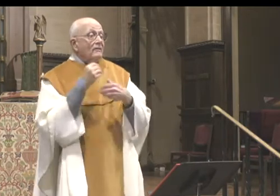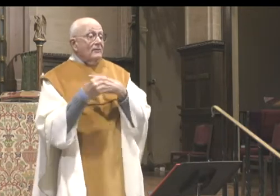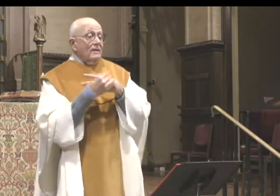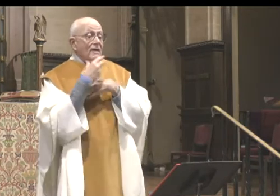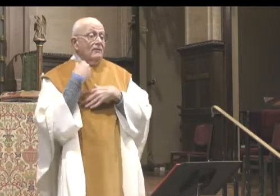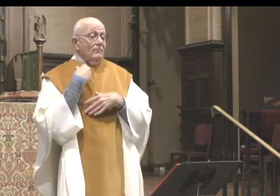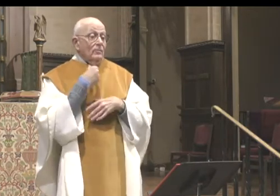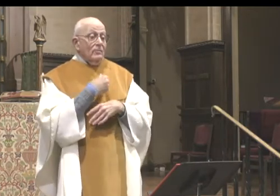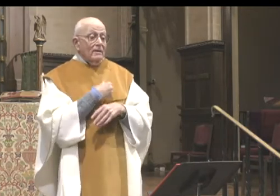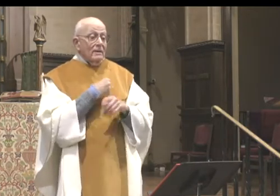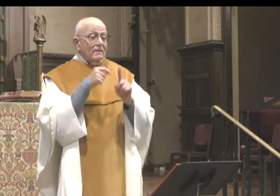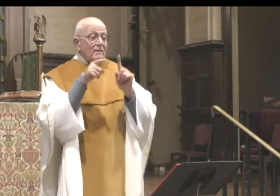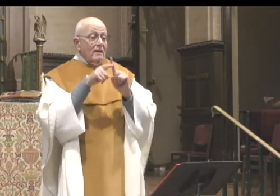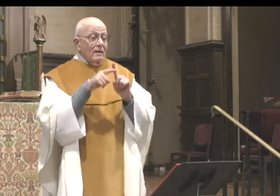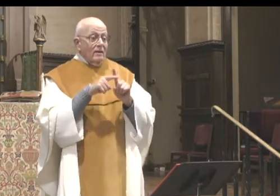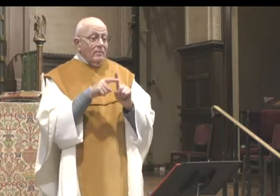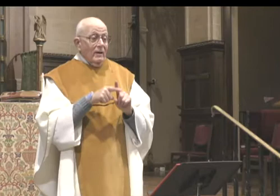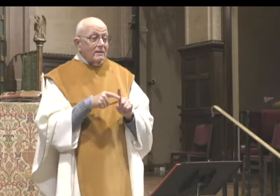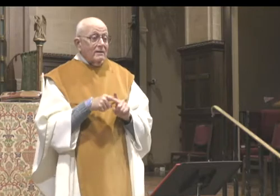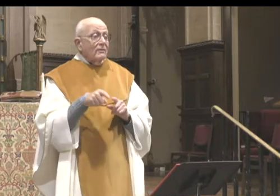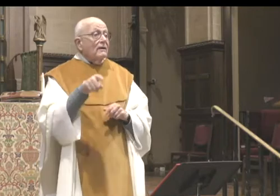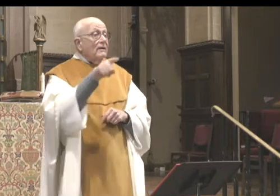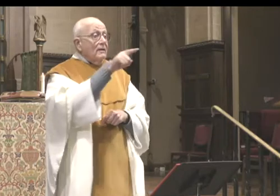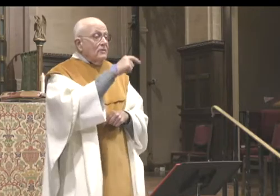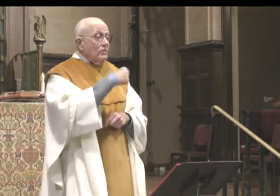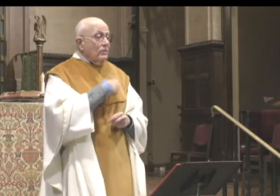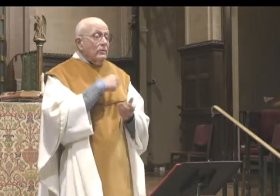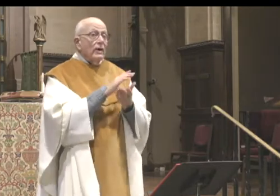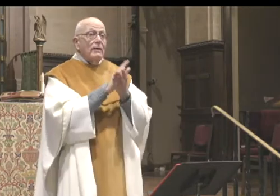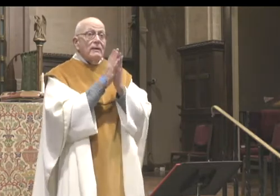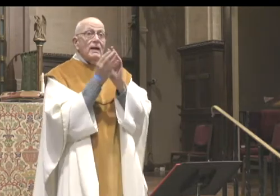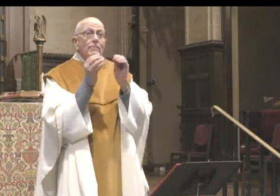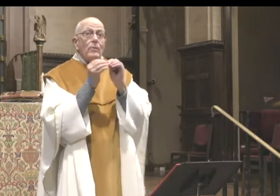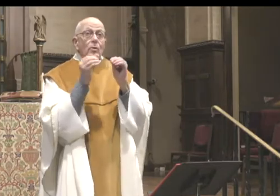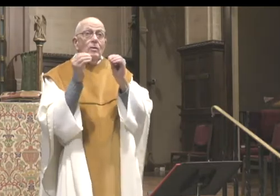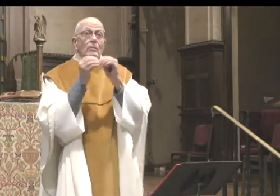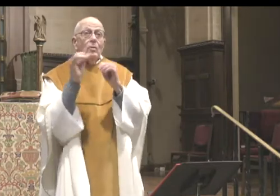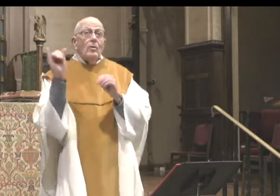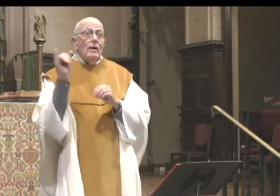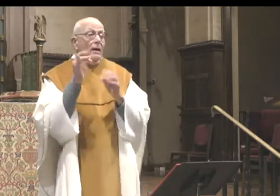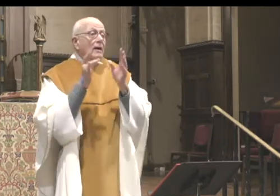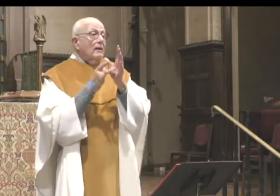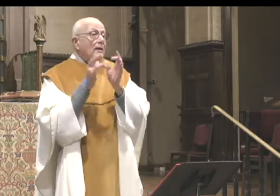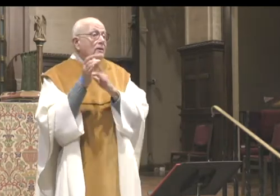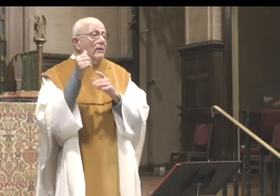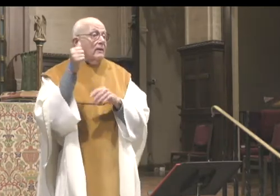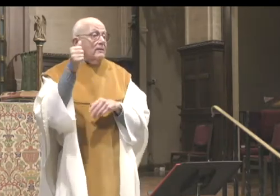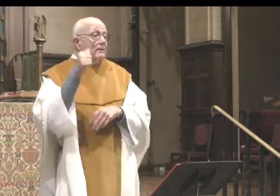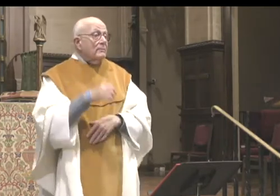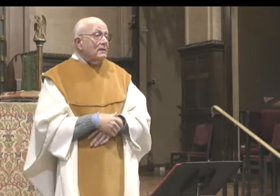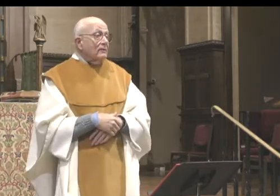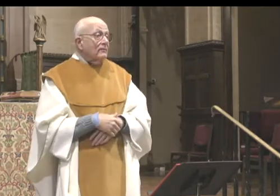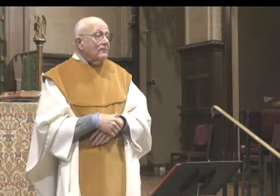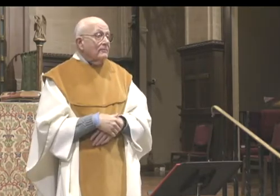His love influences us positively so that we become more like Jesus Himself.